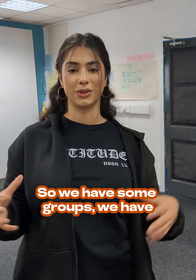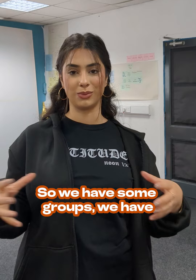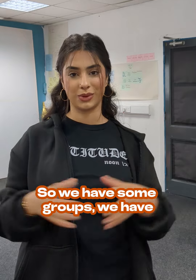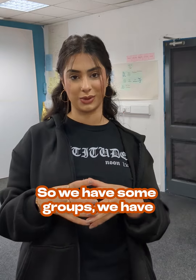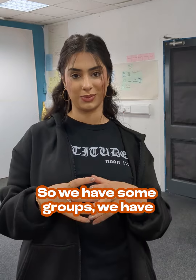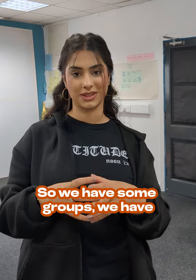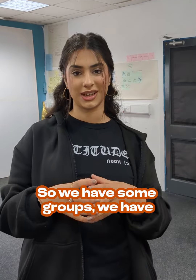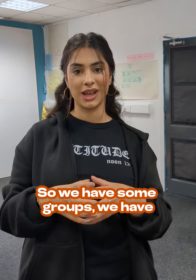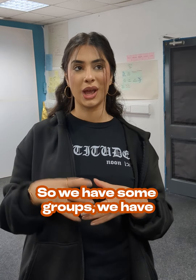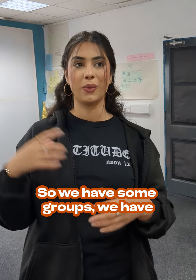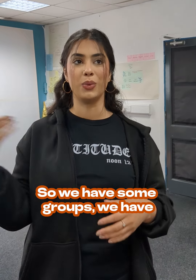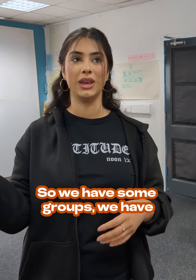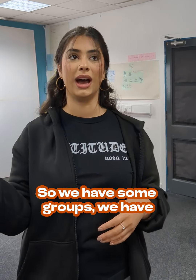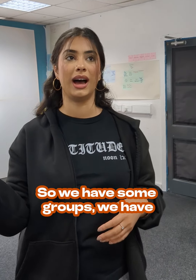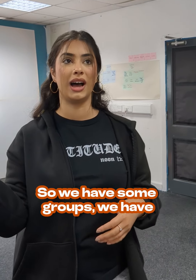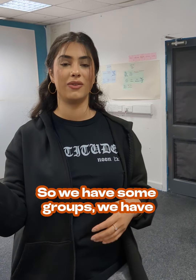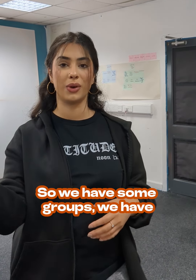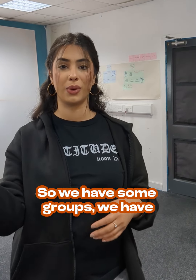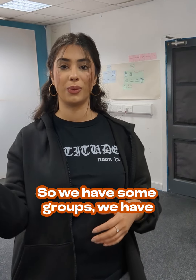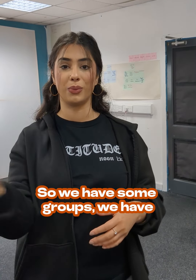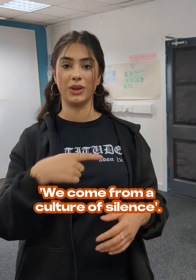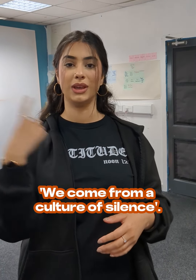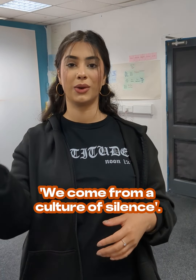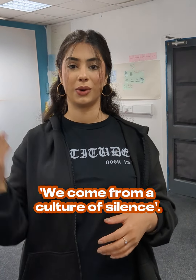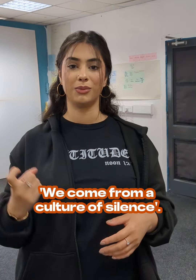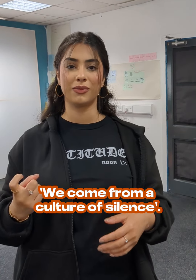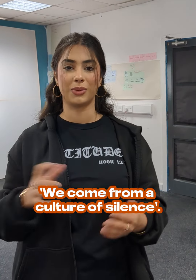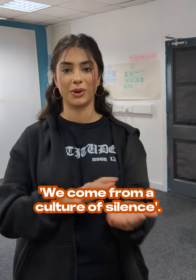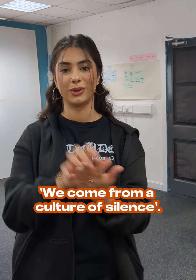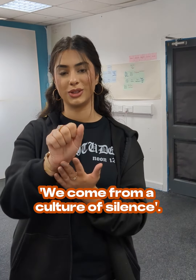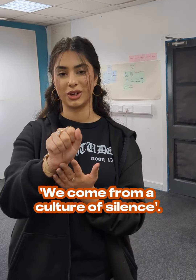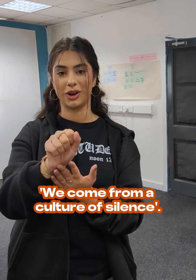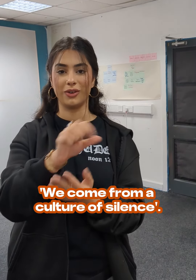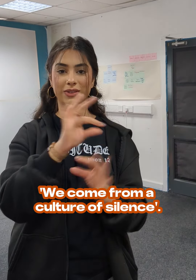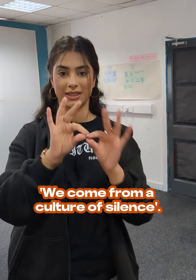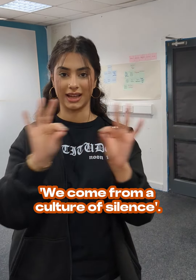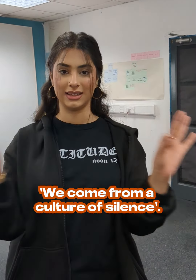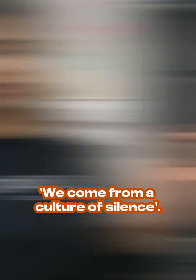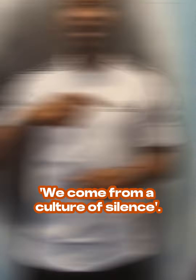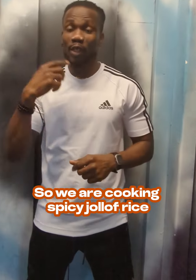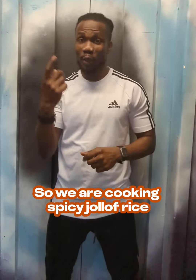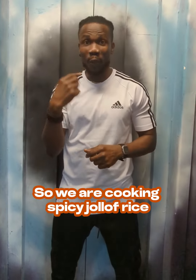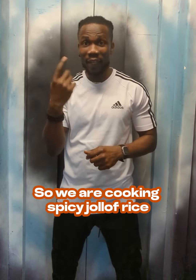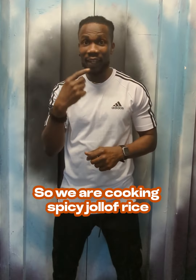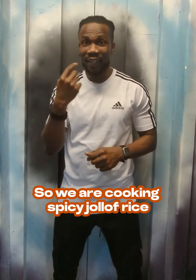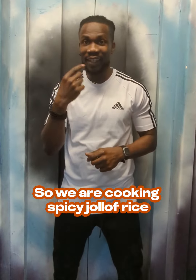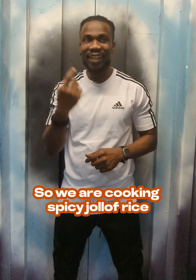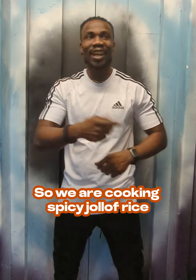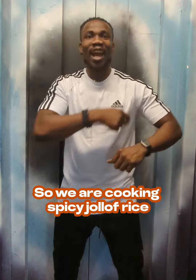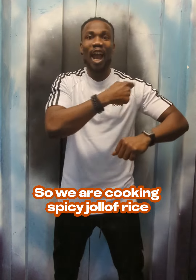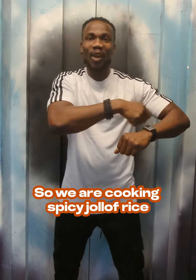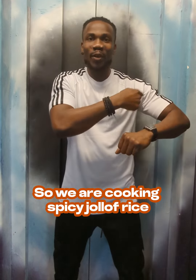some groups. We come from a culture of silence. So we are